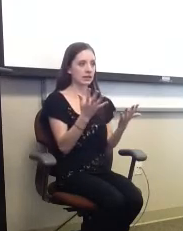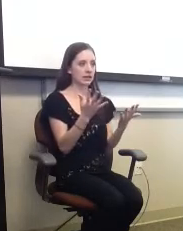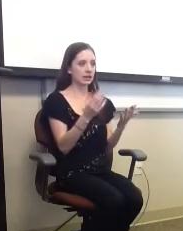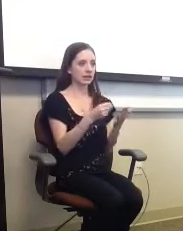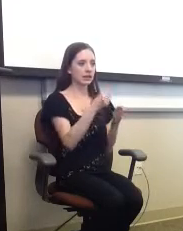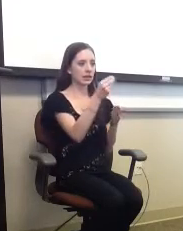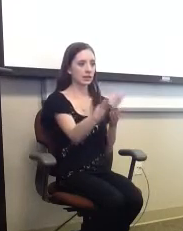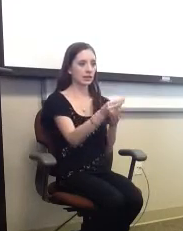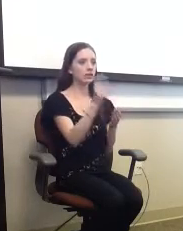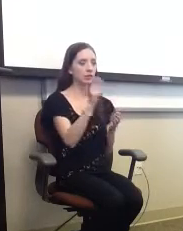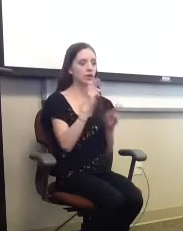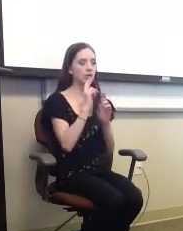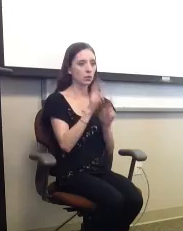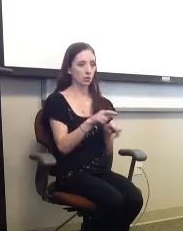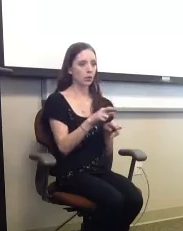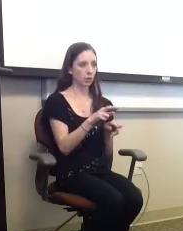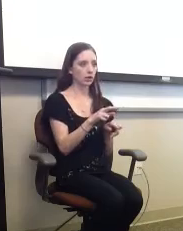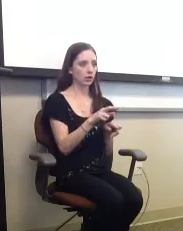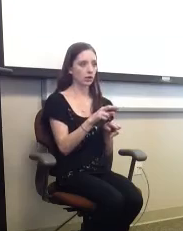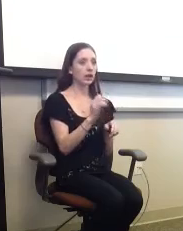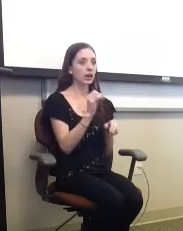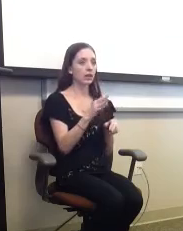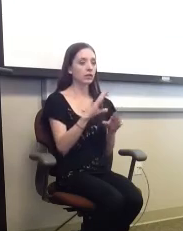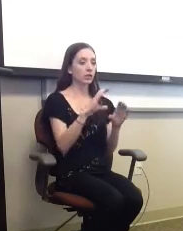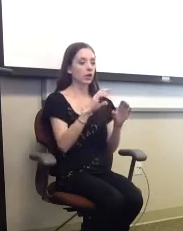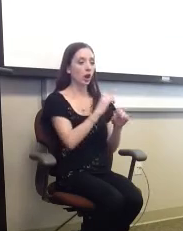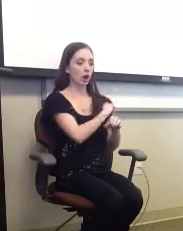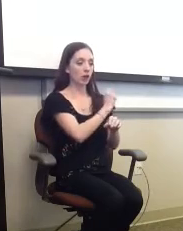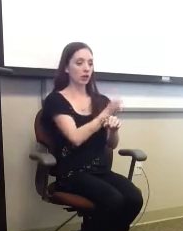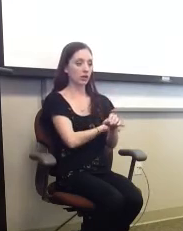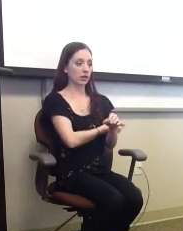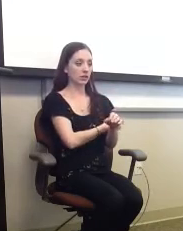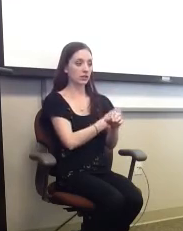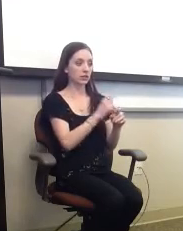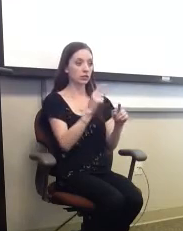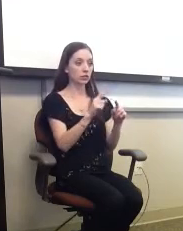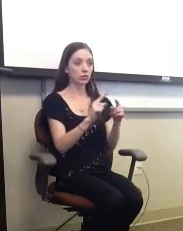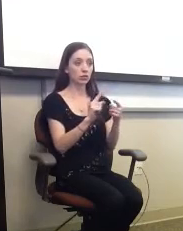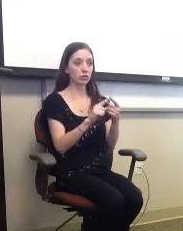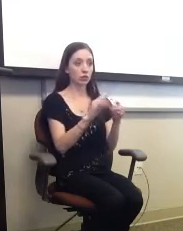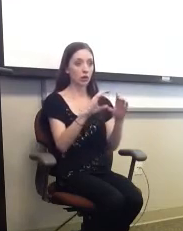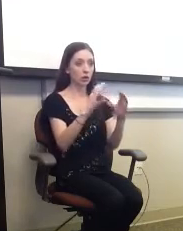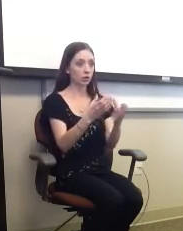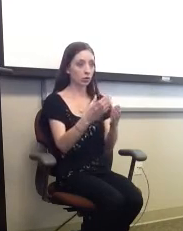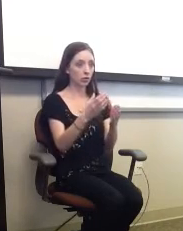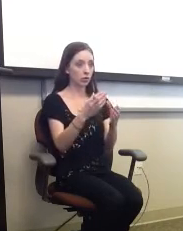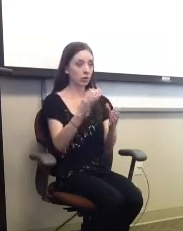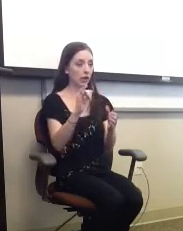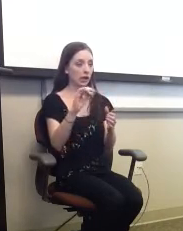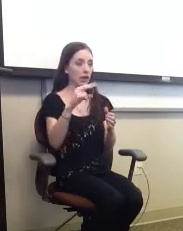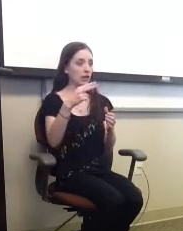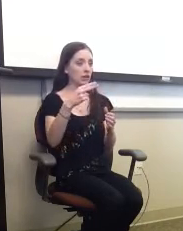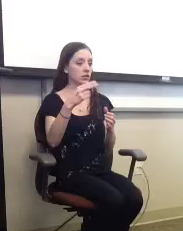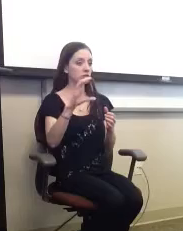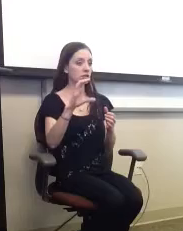If you're authorizing to a group, if I'm authorizing to IHC Behavioral Health, in